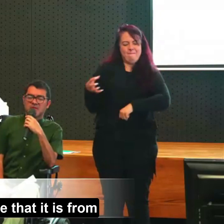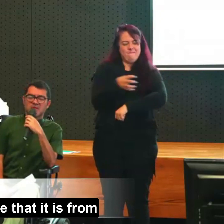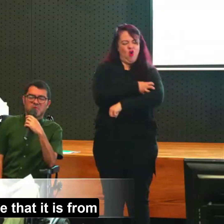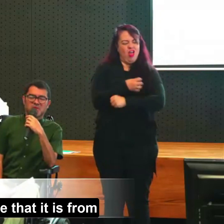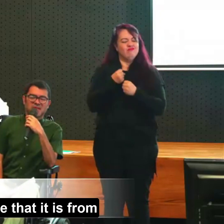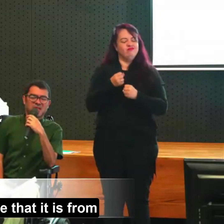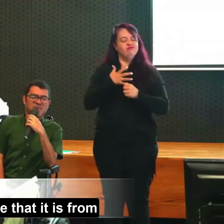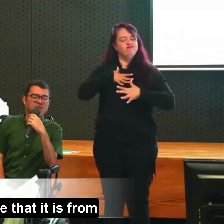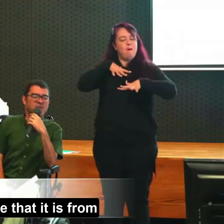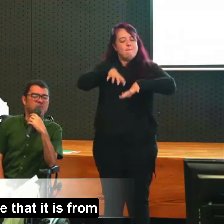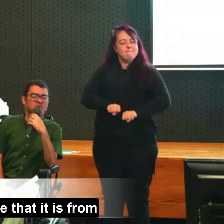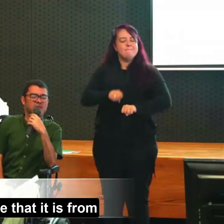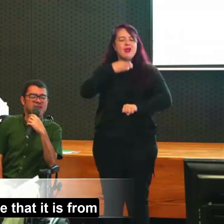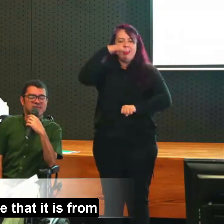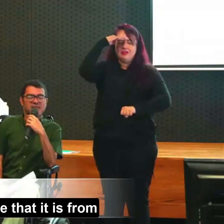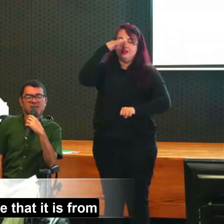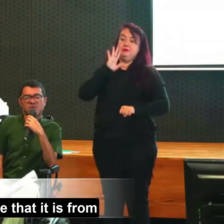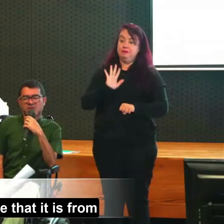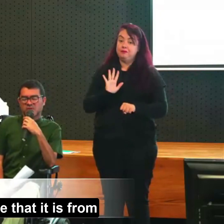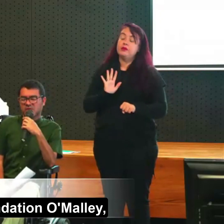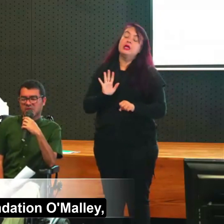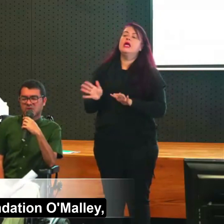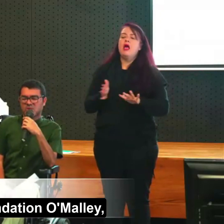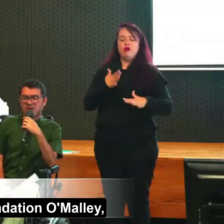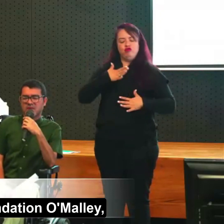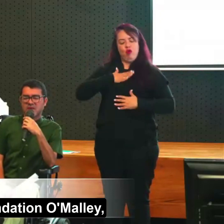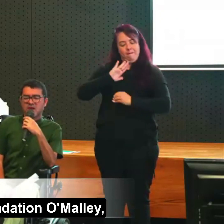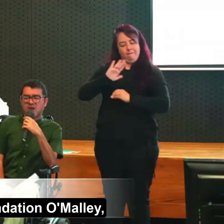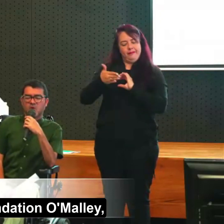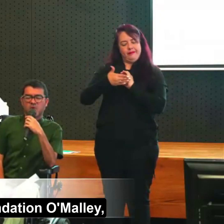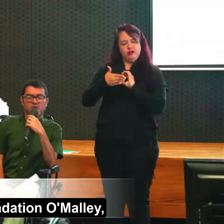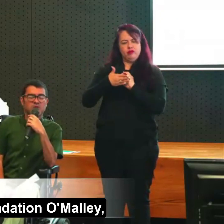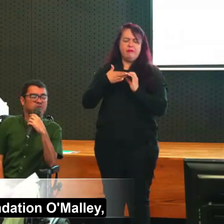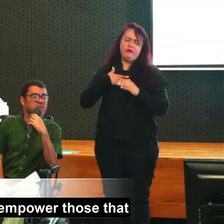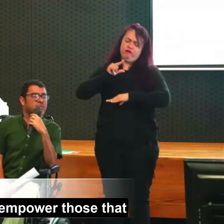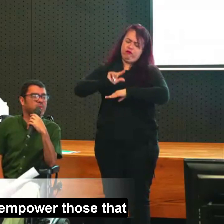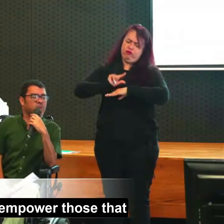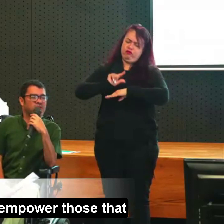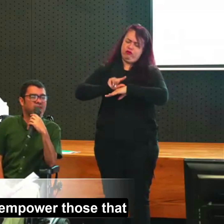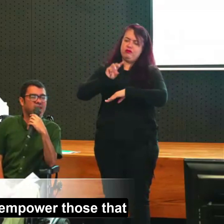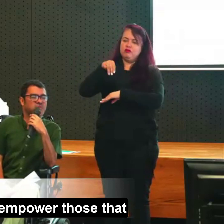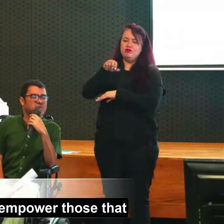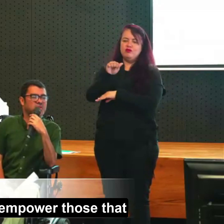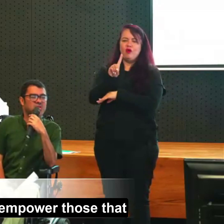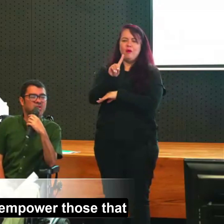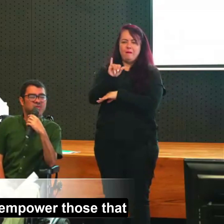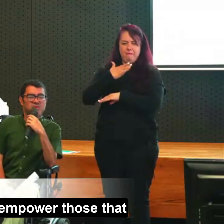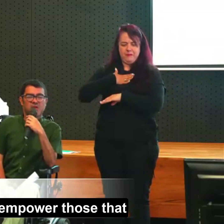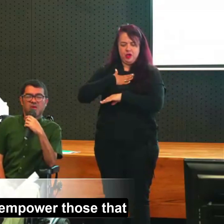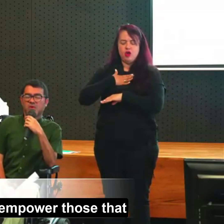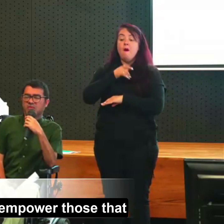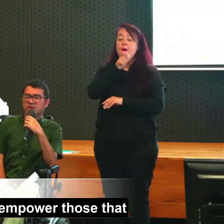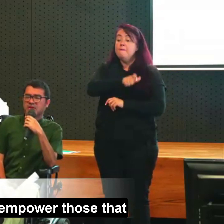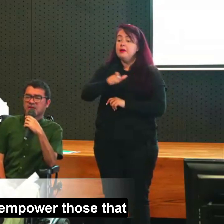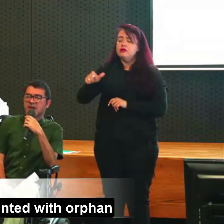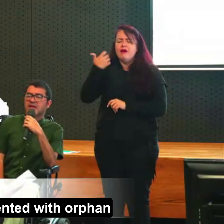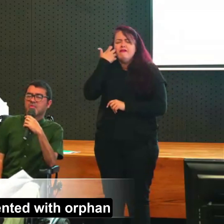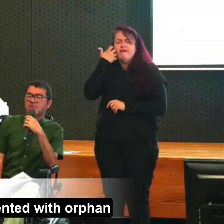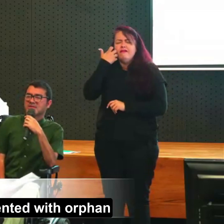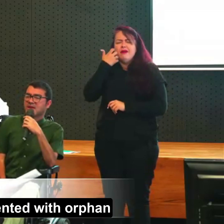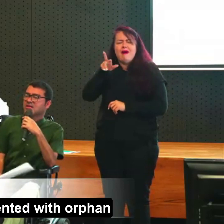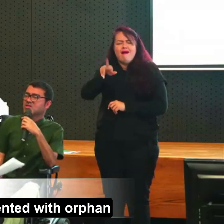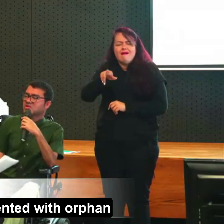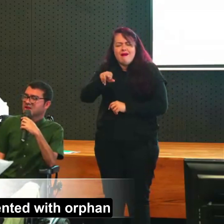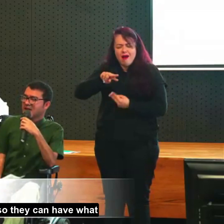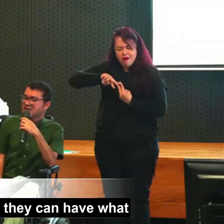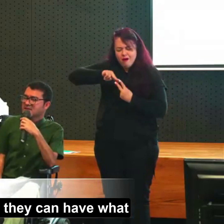I believe that it is from our foundation, Almaldi, we want to empower those that are